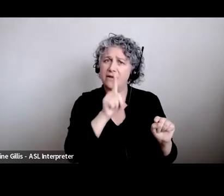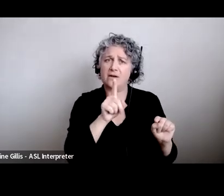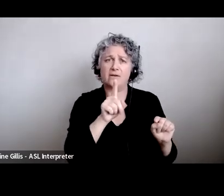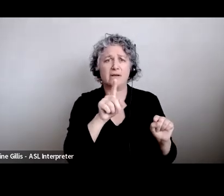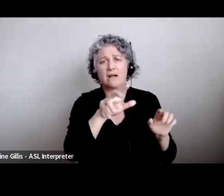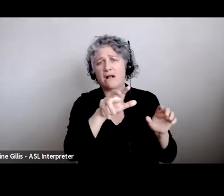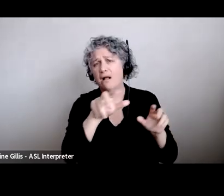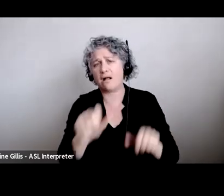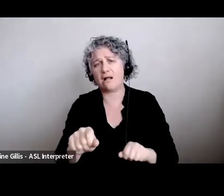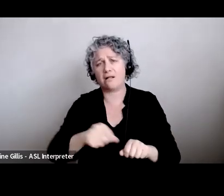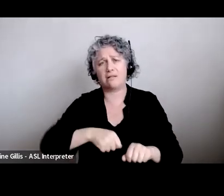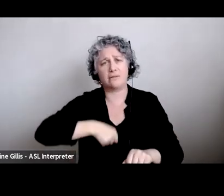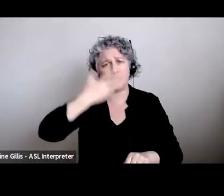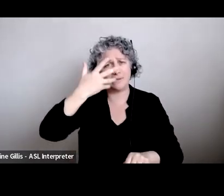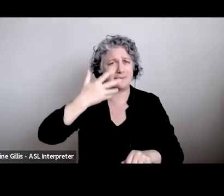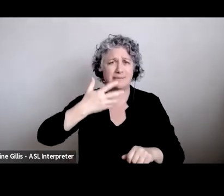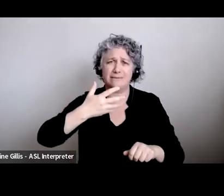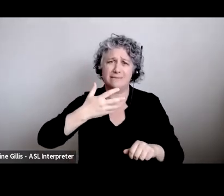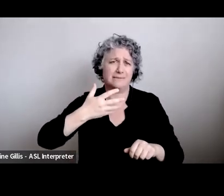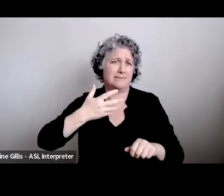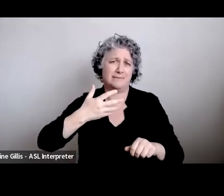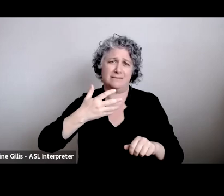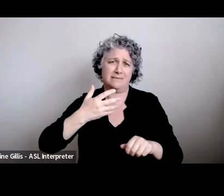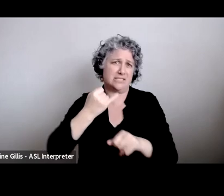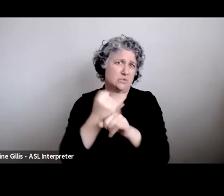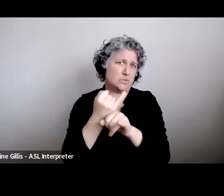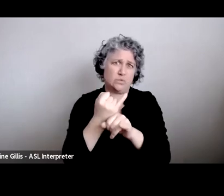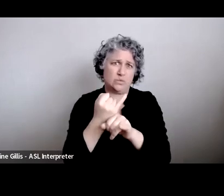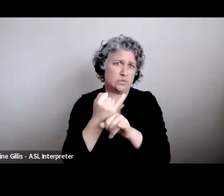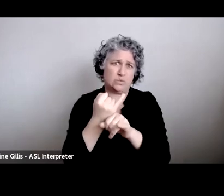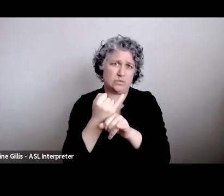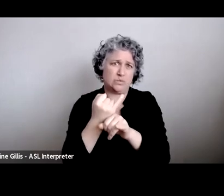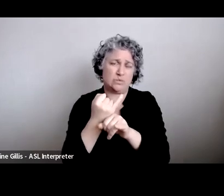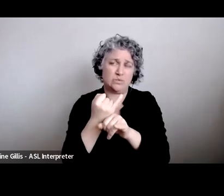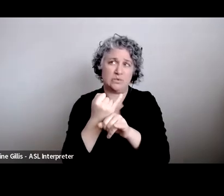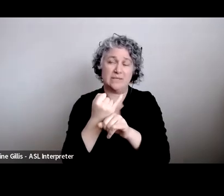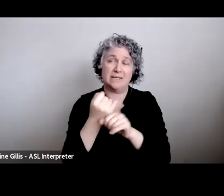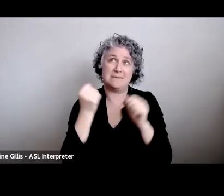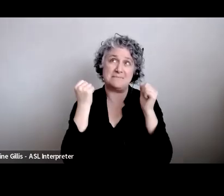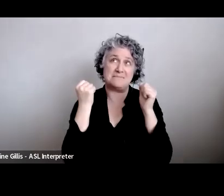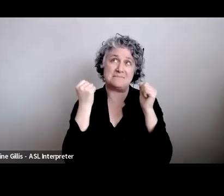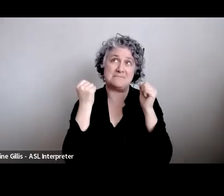colonial institution. A lot of